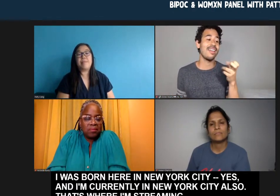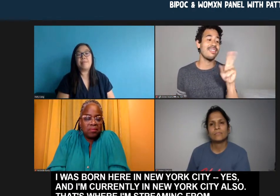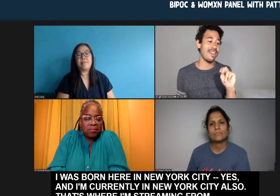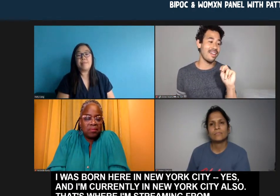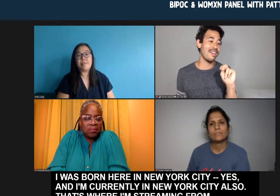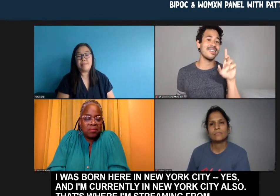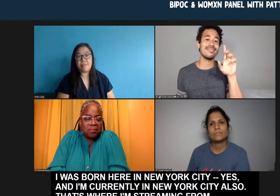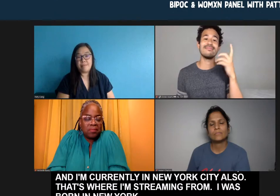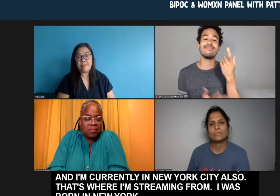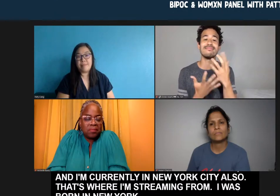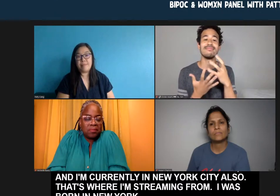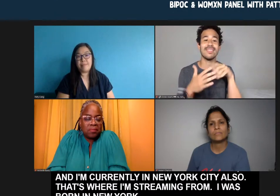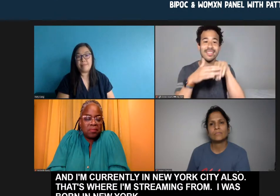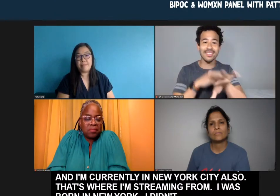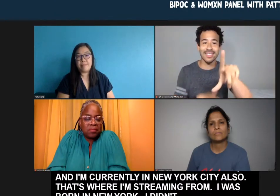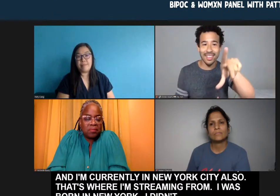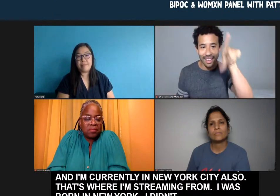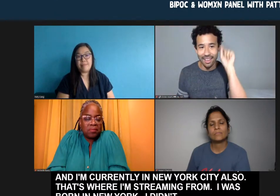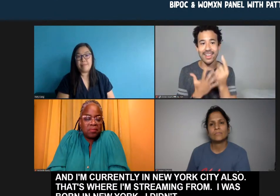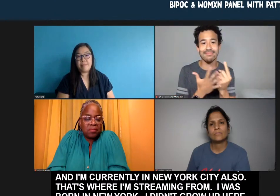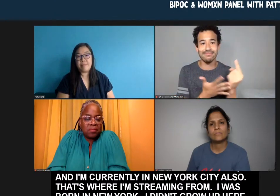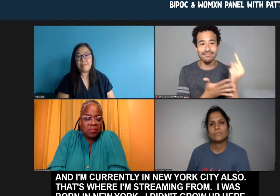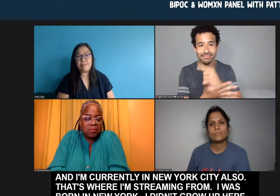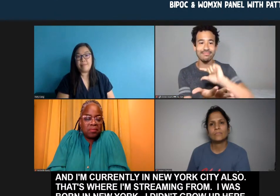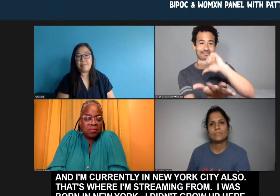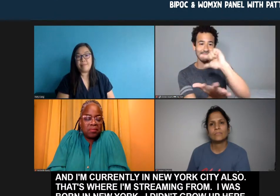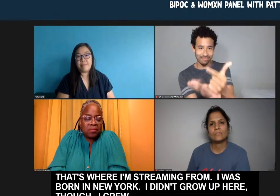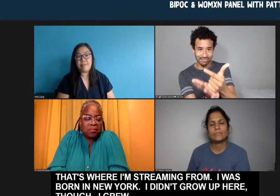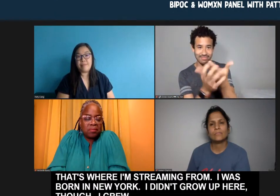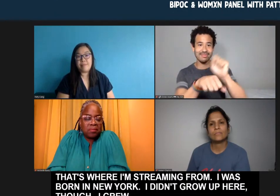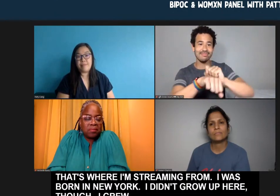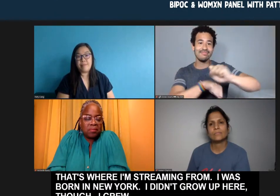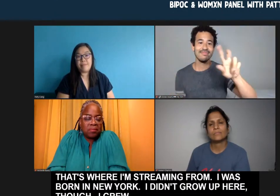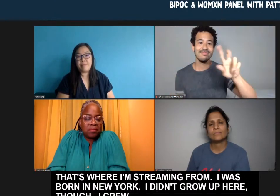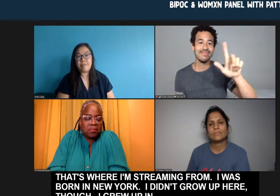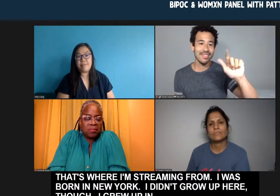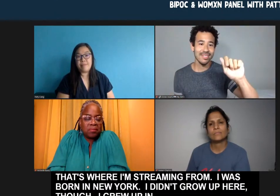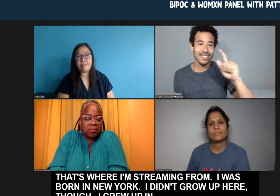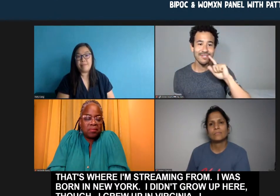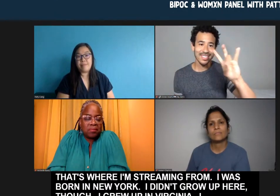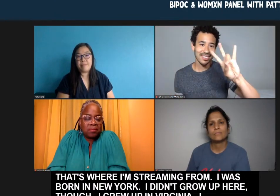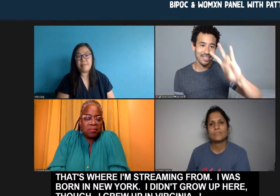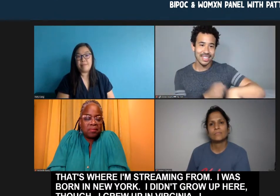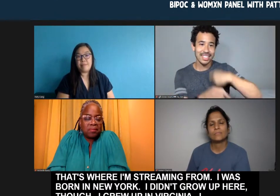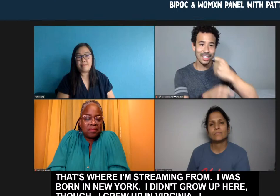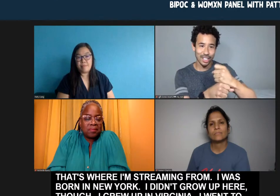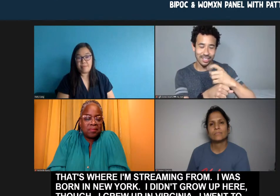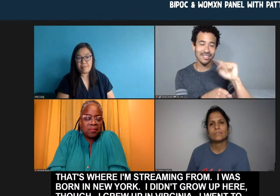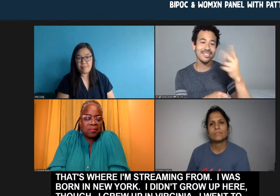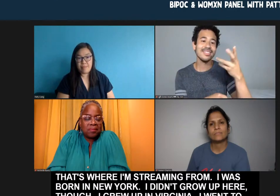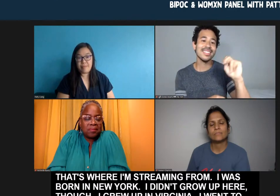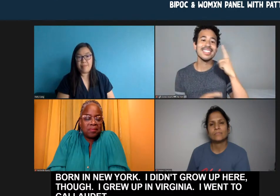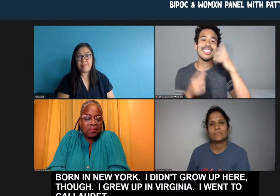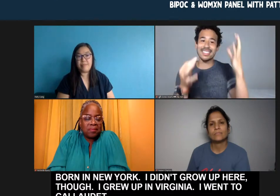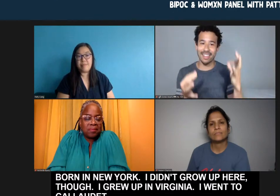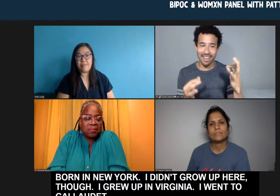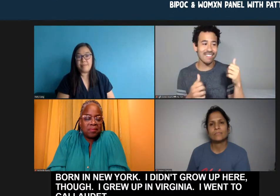up in Virginia. And then I went to Gallaudet, graduated in 2011,